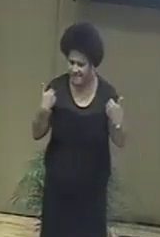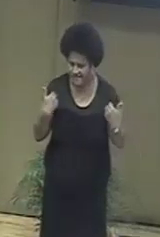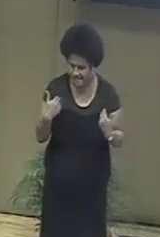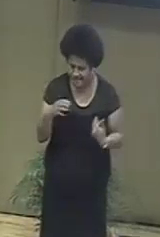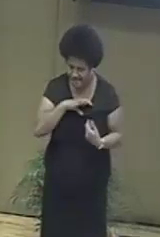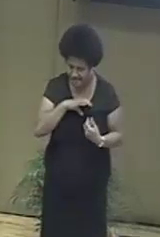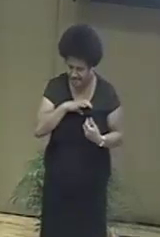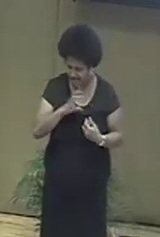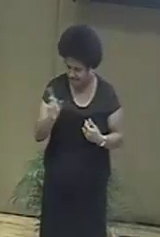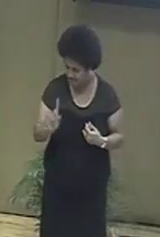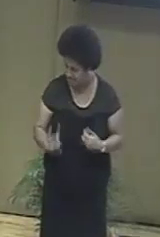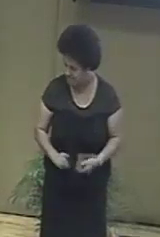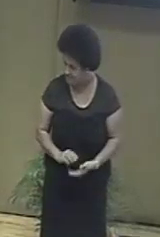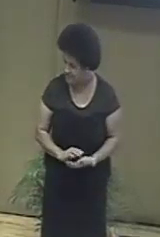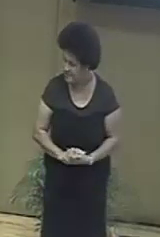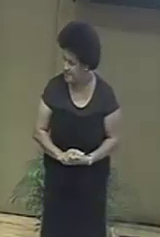Come on, don't be scared.